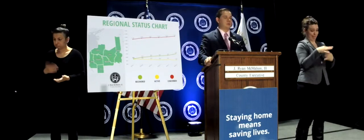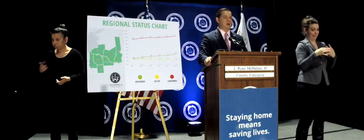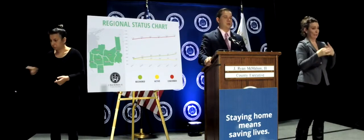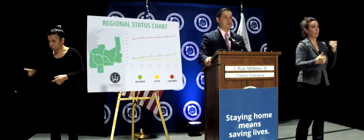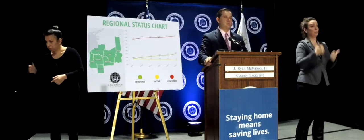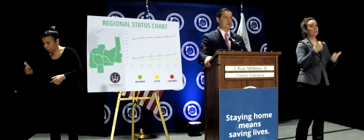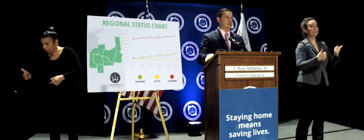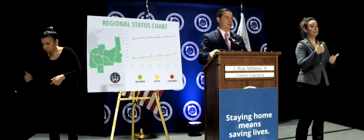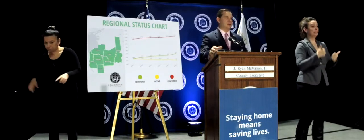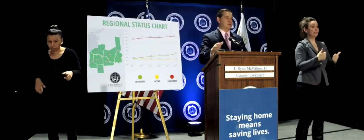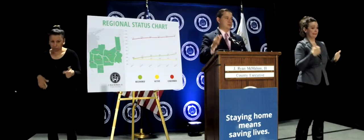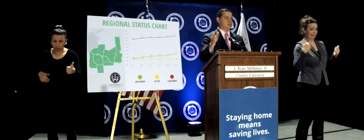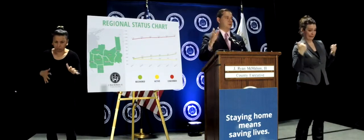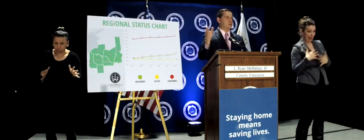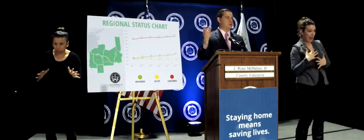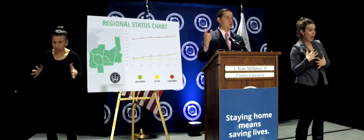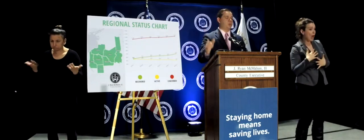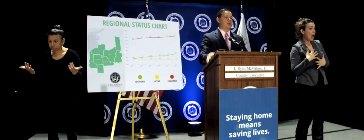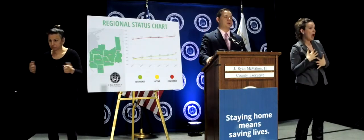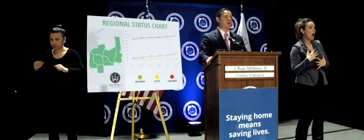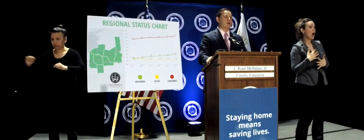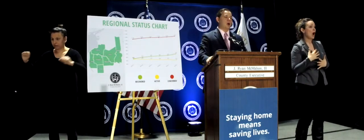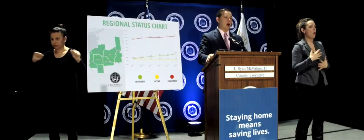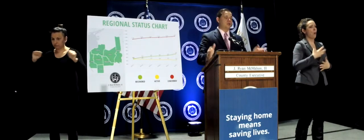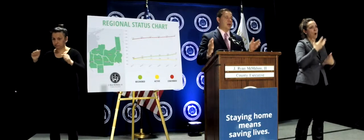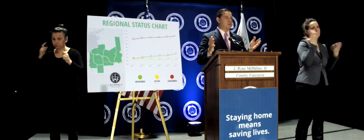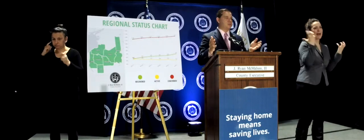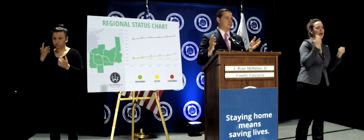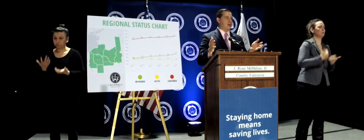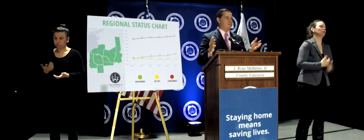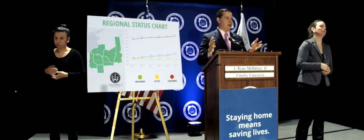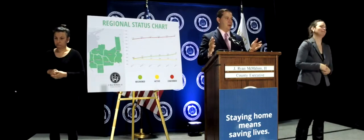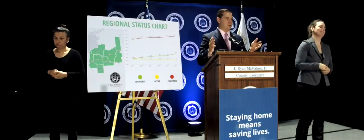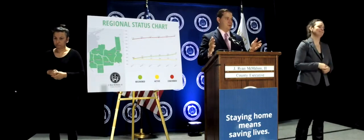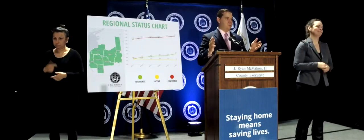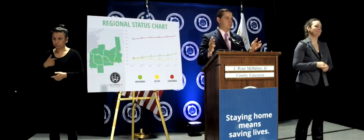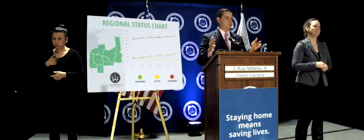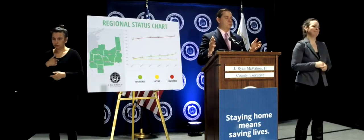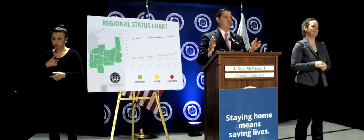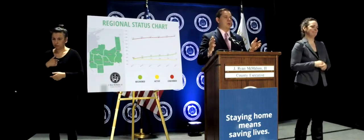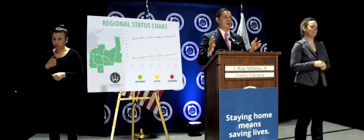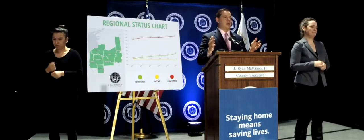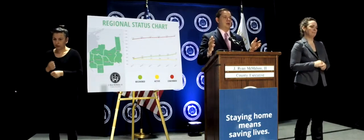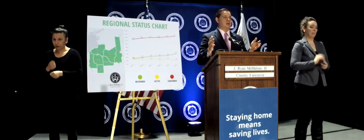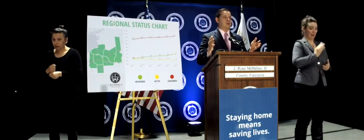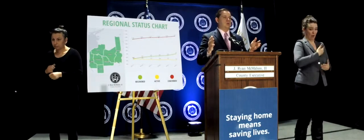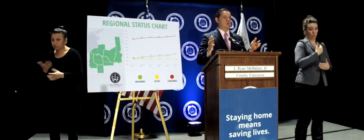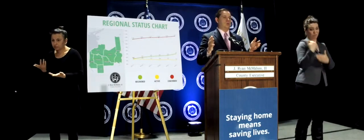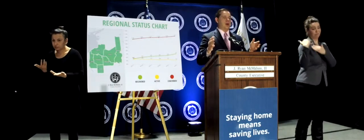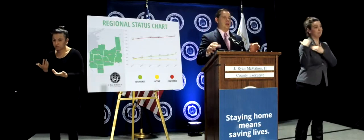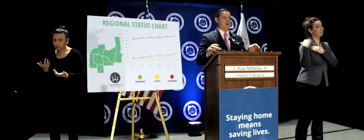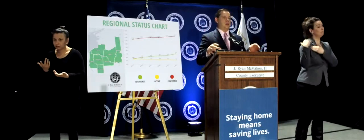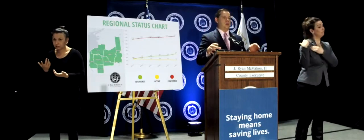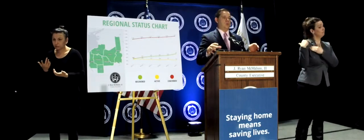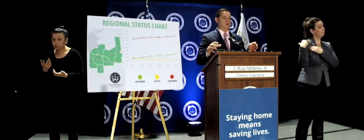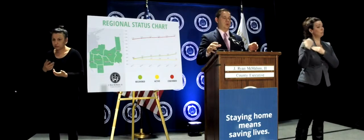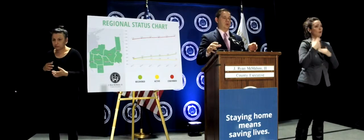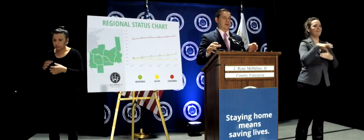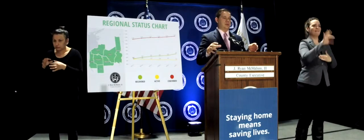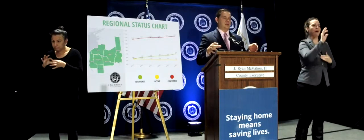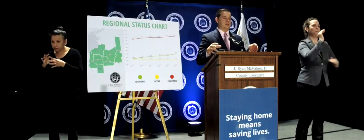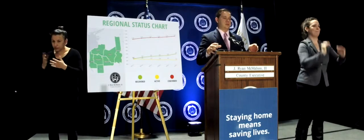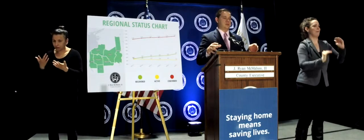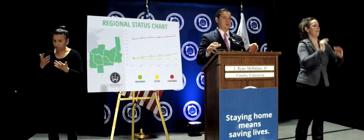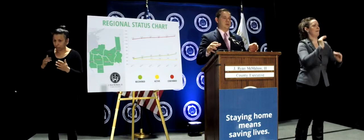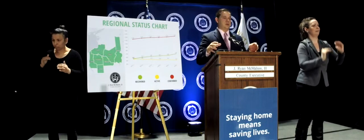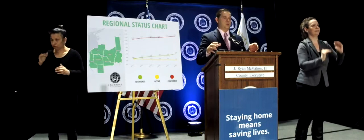get it. You can make the case to skew it to your point. Our job is to find balance. And when we're looking